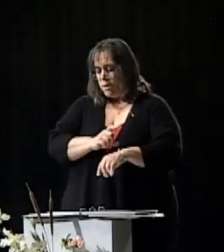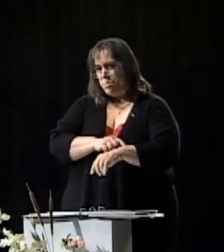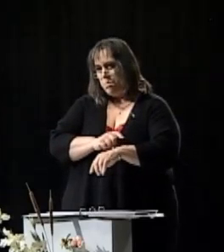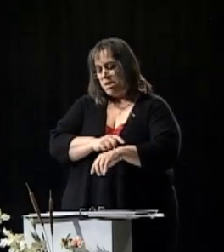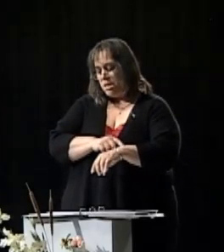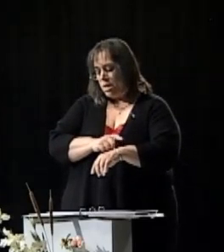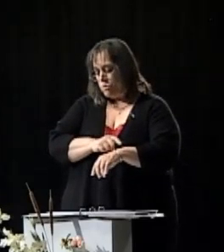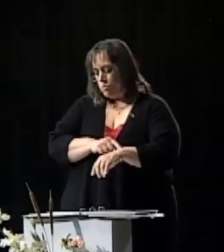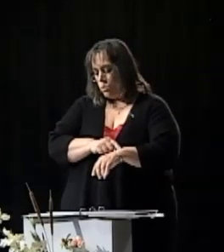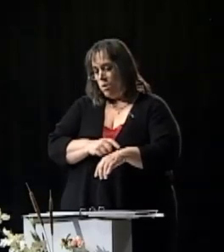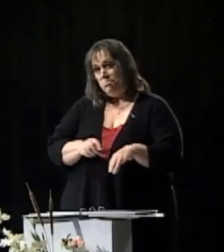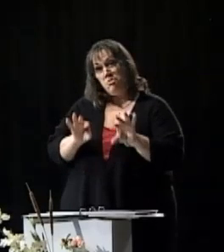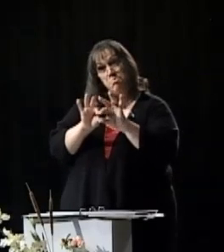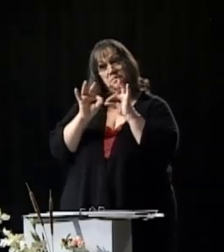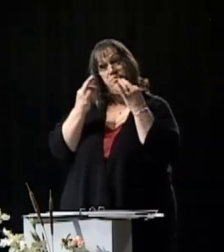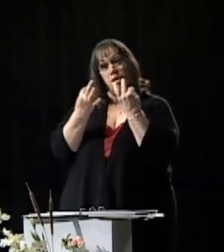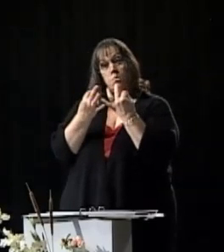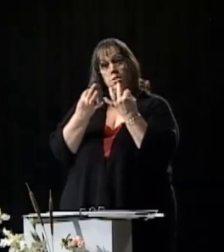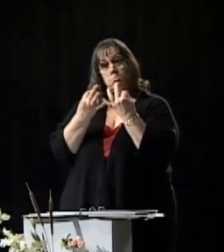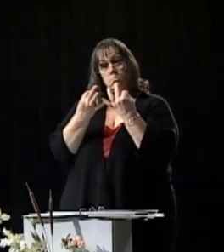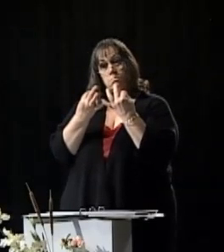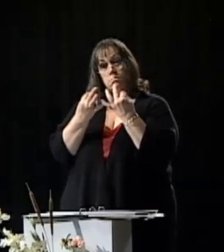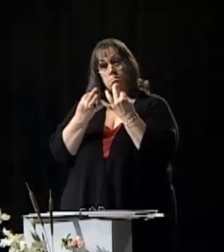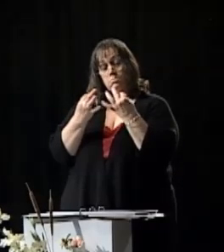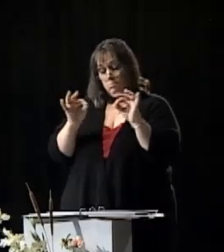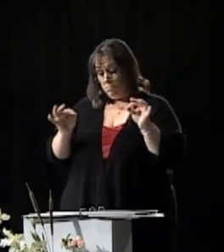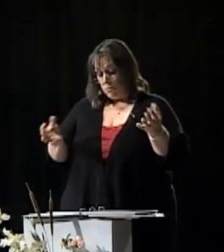spend my time doing what? With my family, okay?